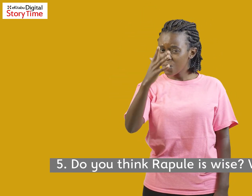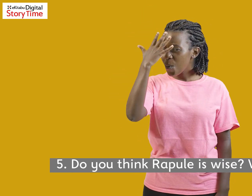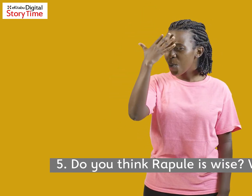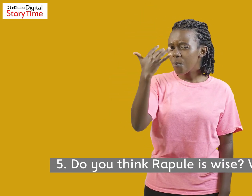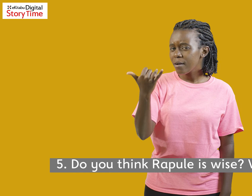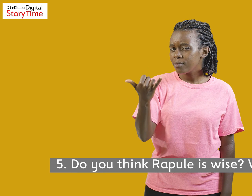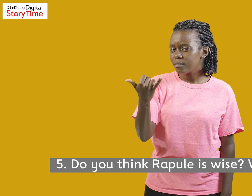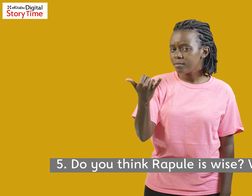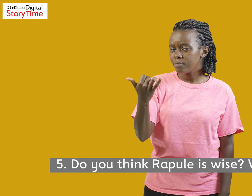Why?